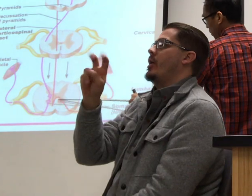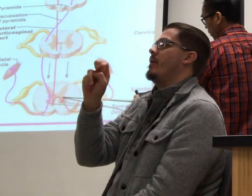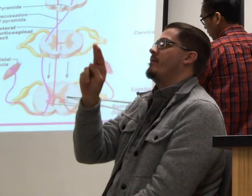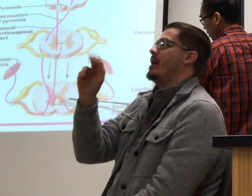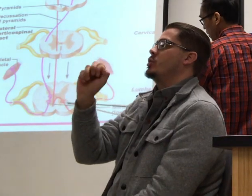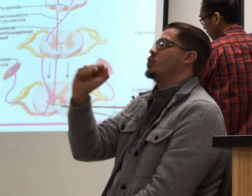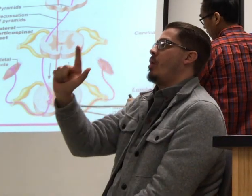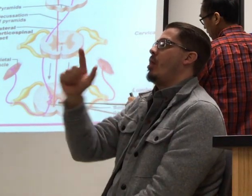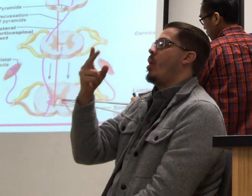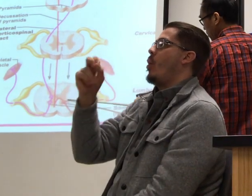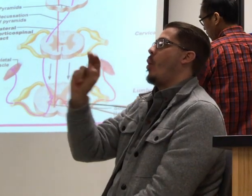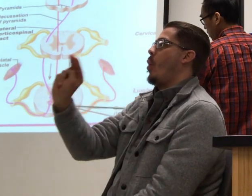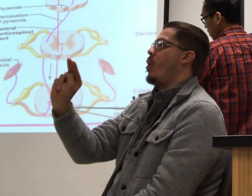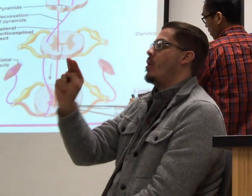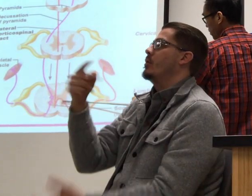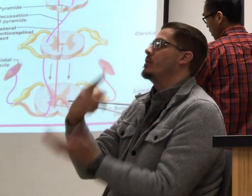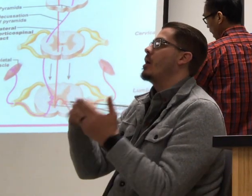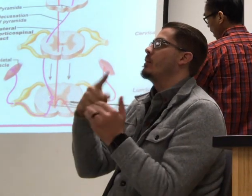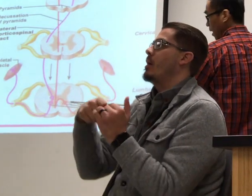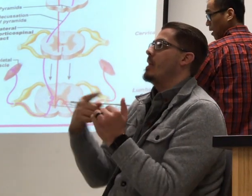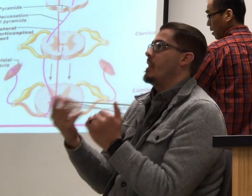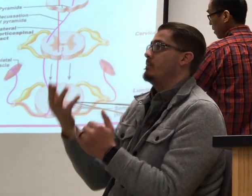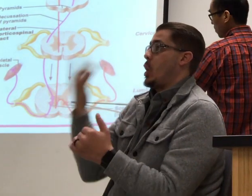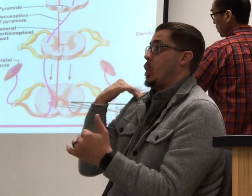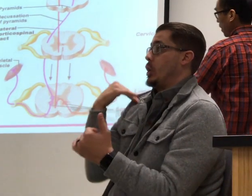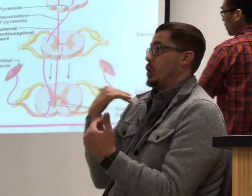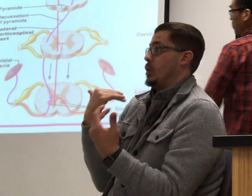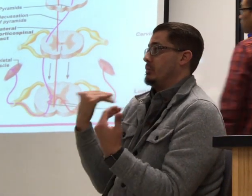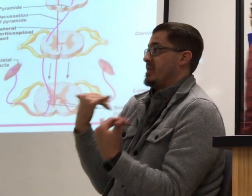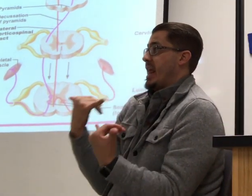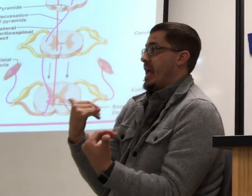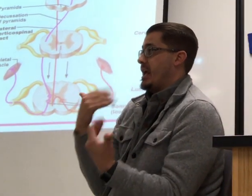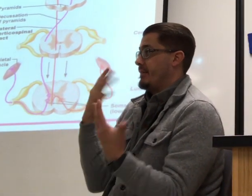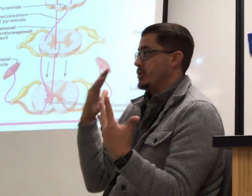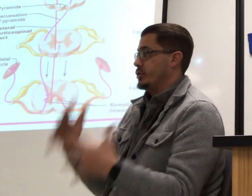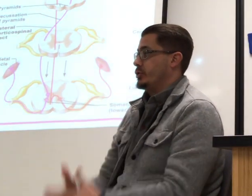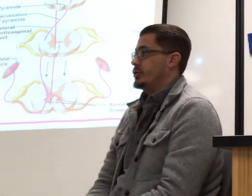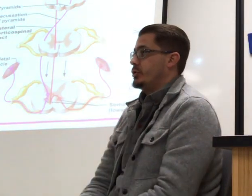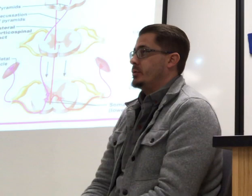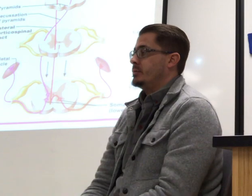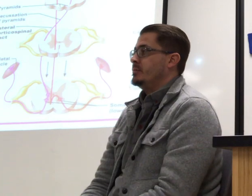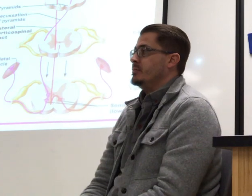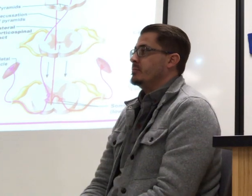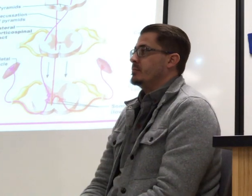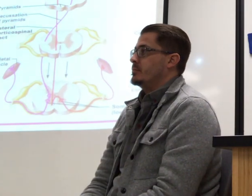about earlier in the lecture today. Okay.